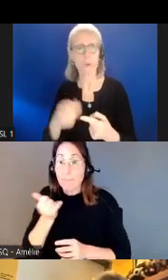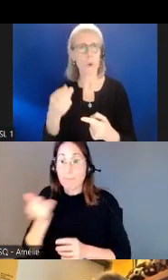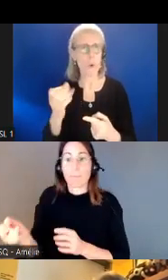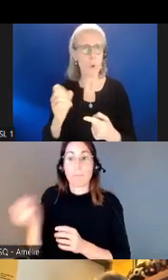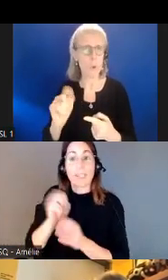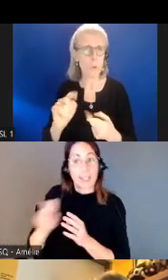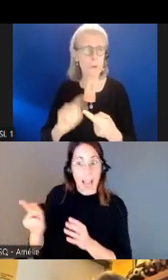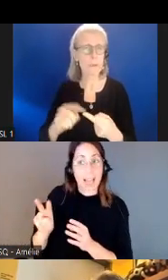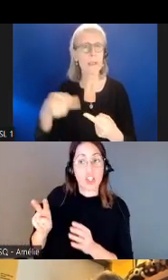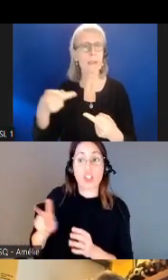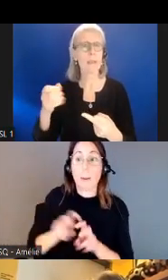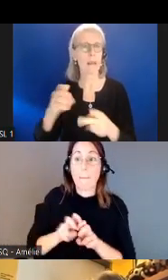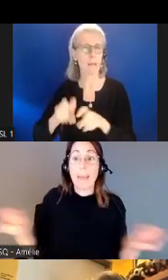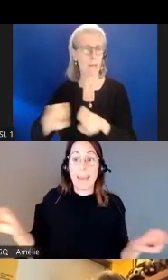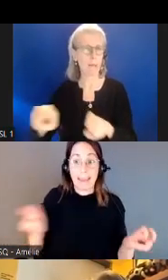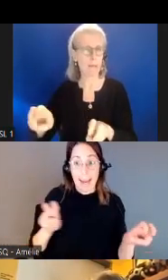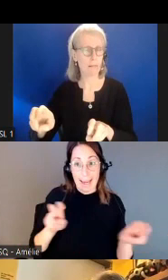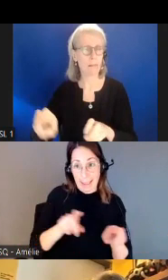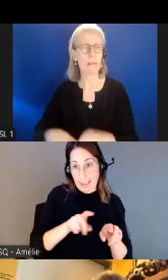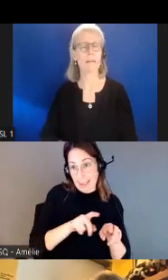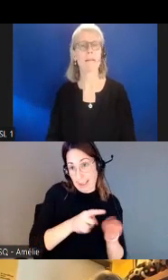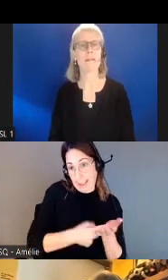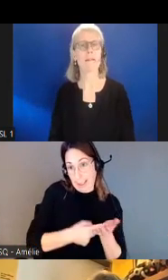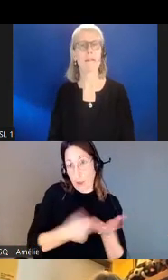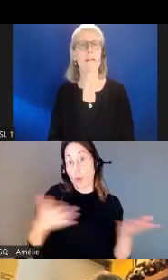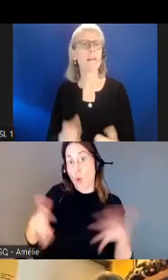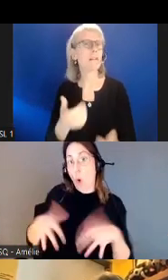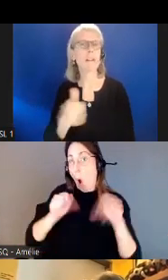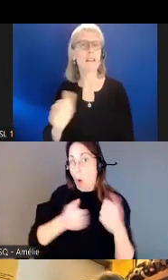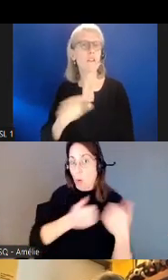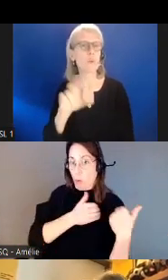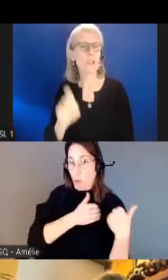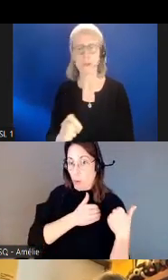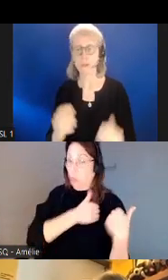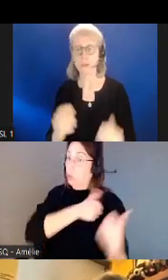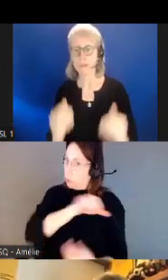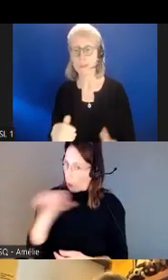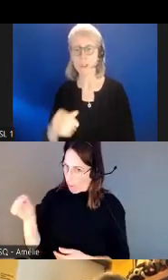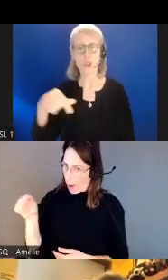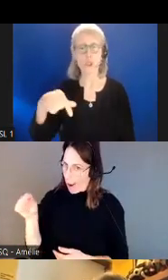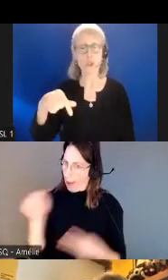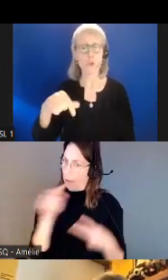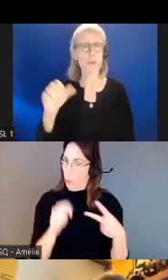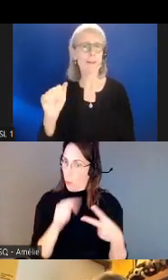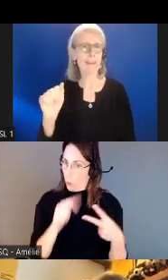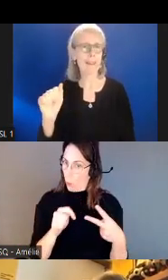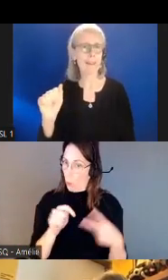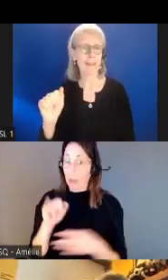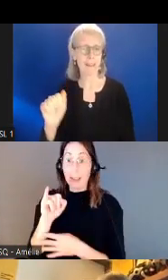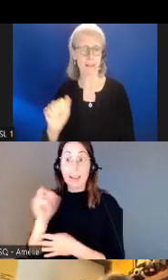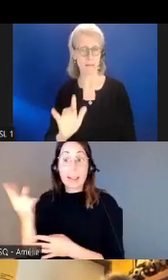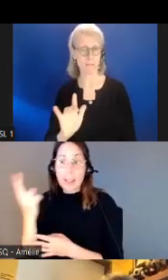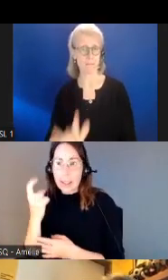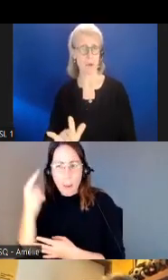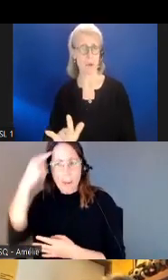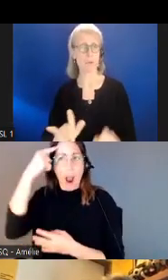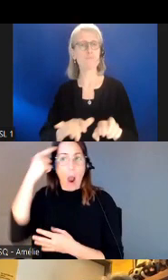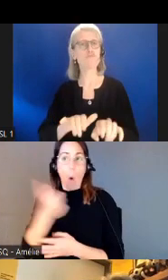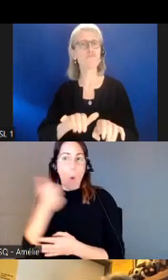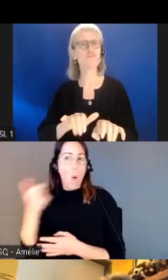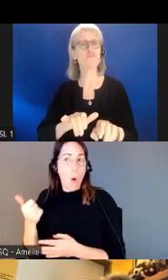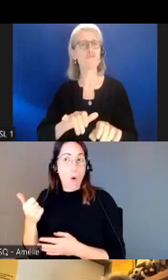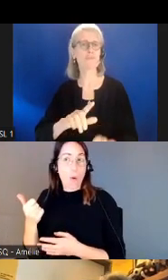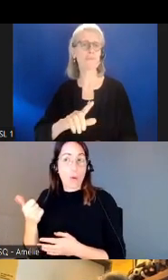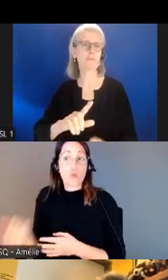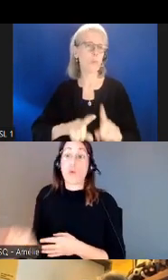all questions that you have, please put them in the Q&A box, usually at the bottom of your screen. We'd greatly encourage